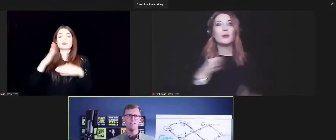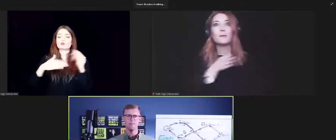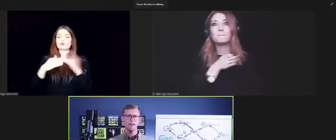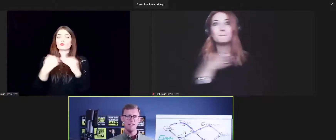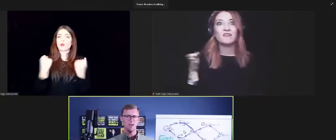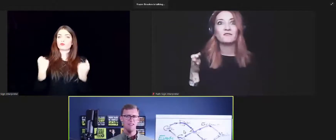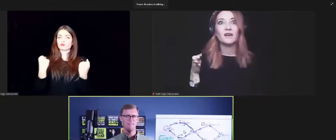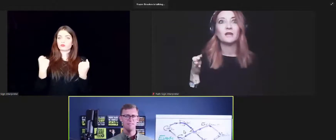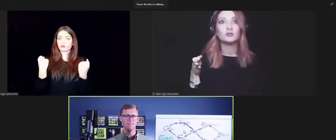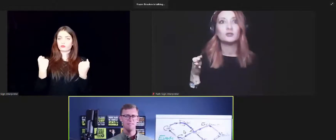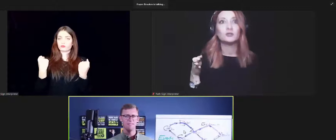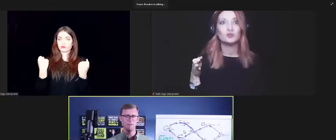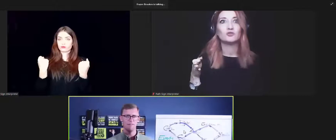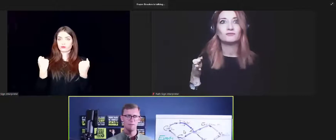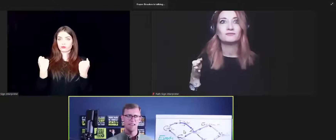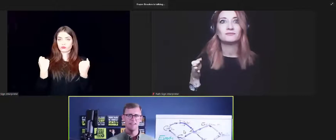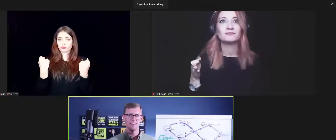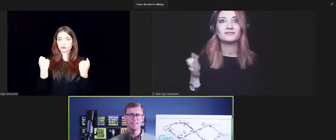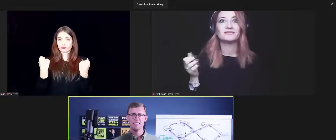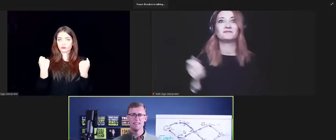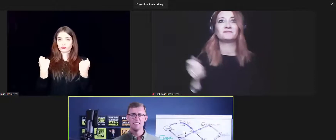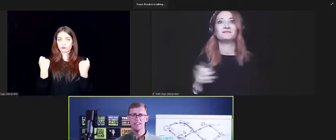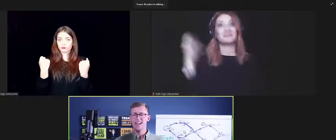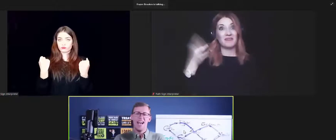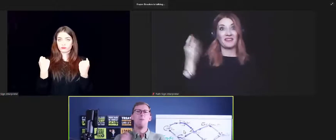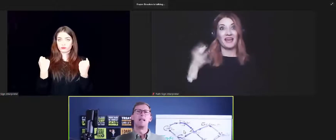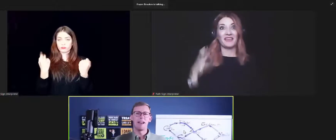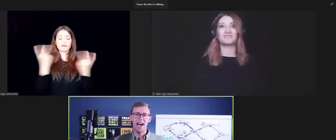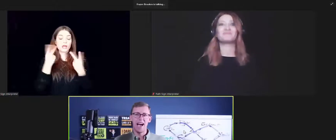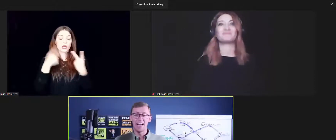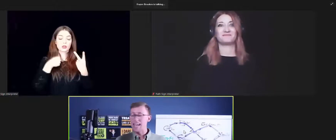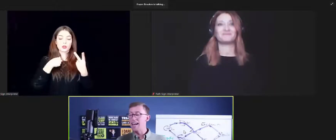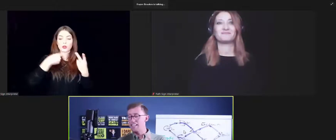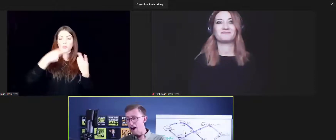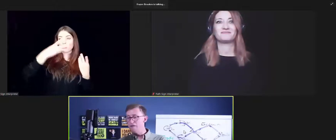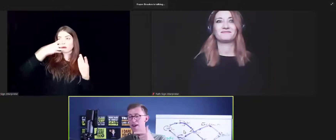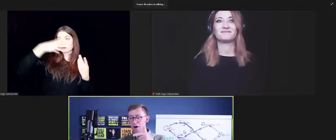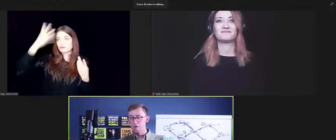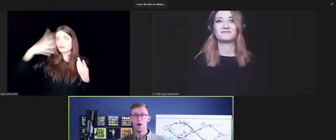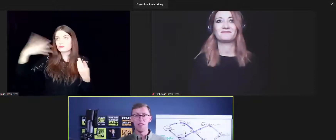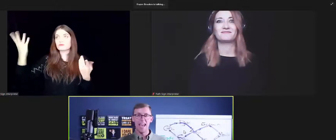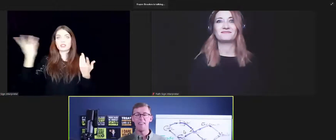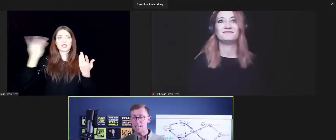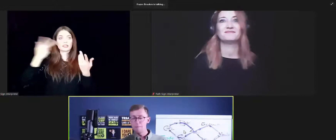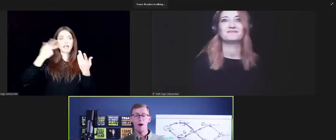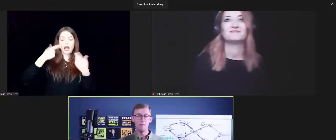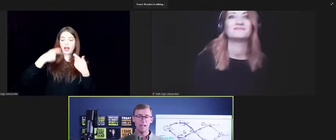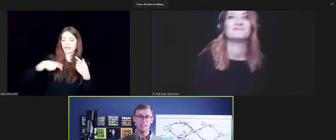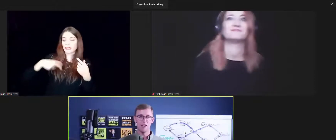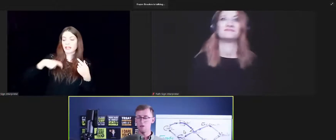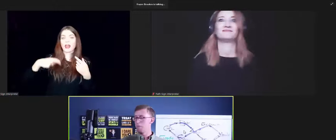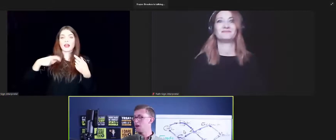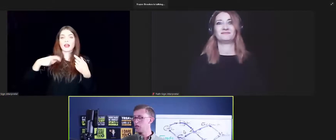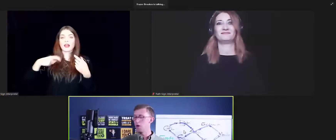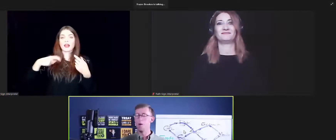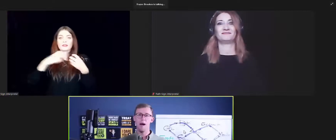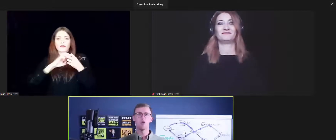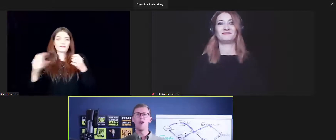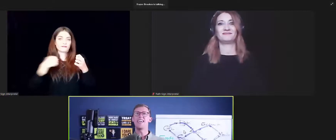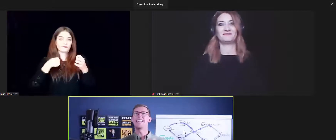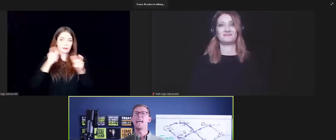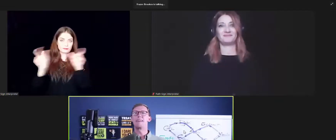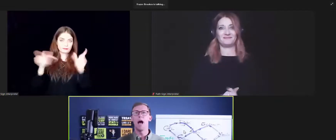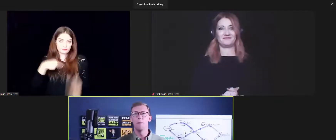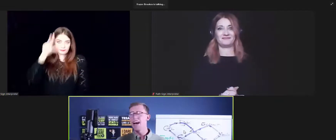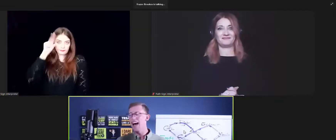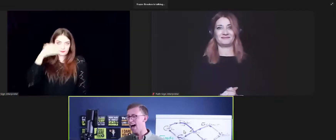sergeant, major, left lieutenant, and I'm really bad at that. Again, Gareth, I know who's on here. He's part of the military at some point, so I'm sure he can let